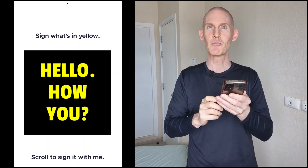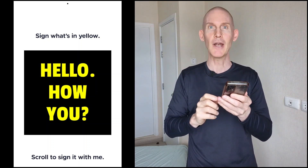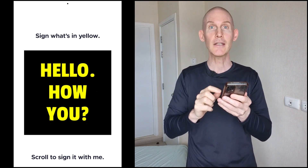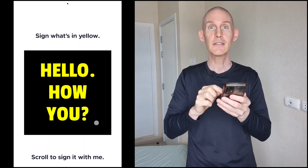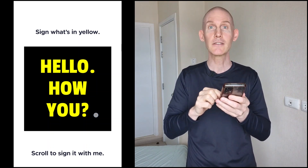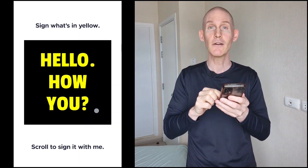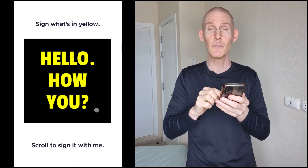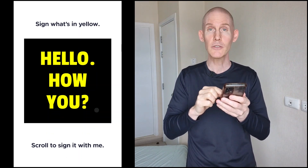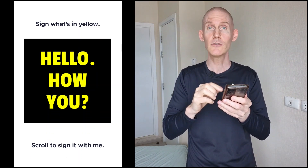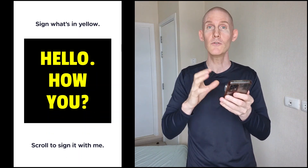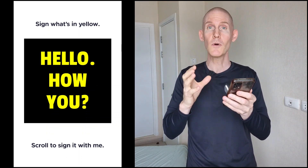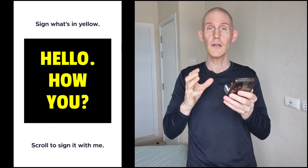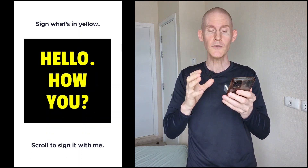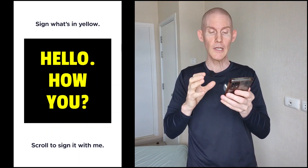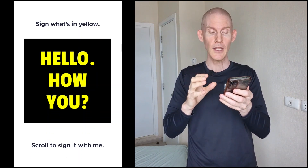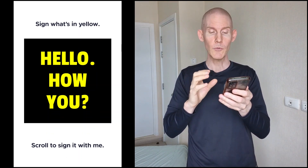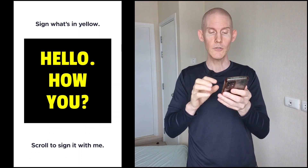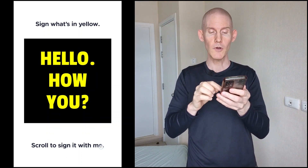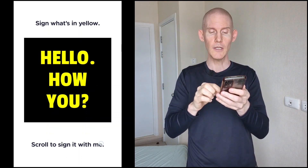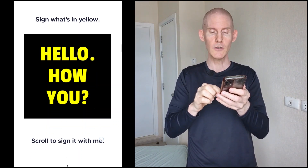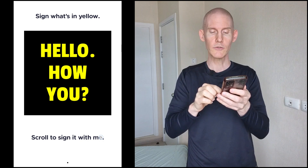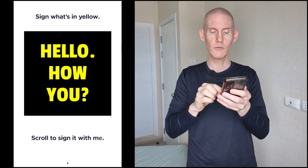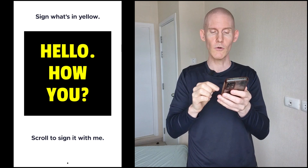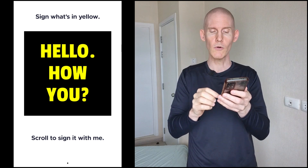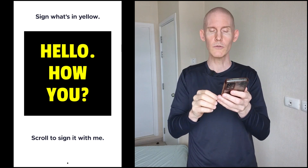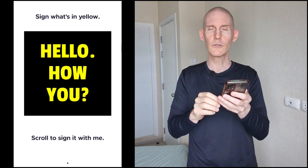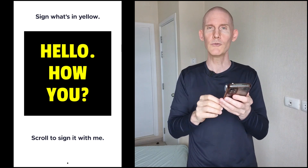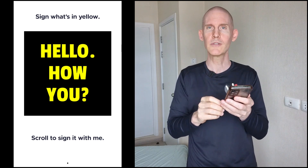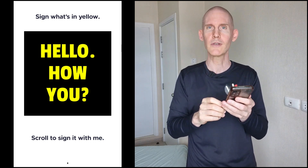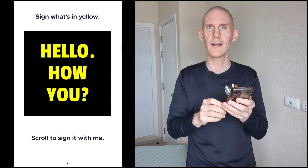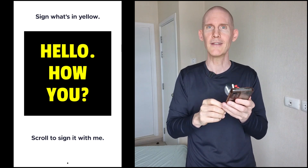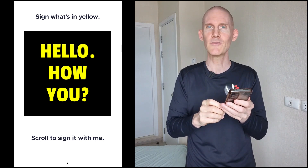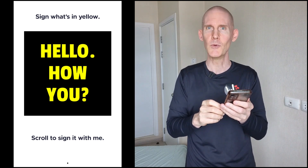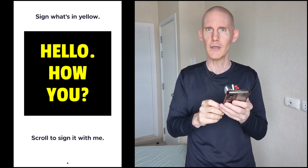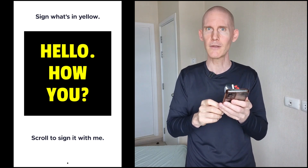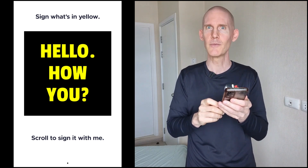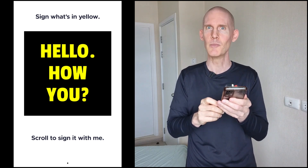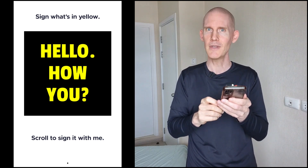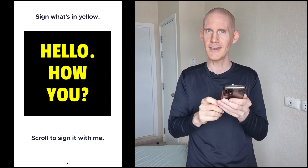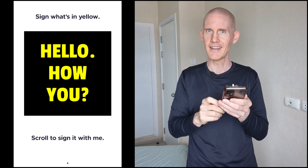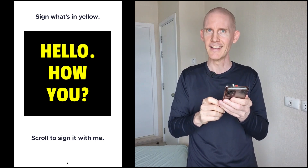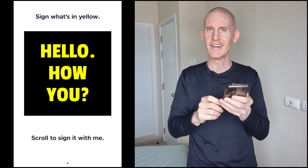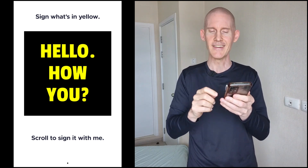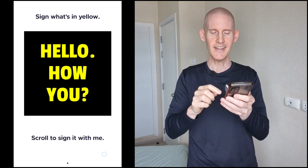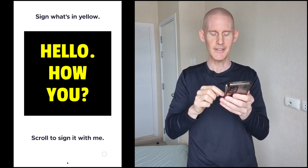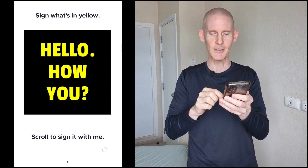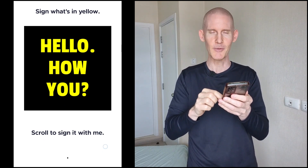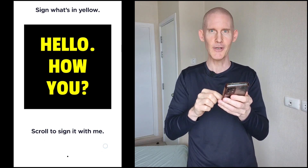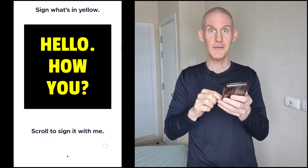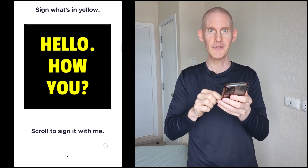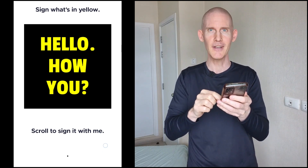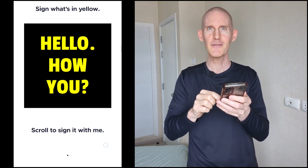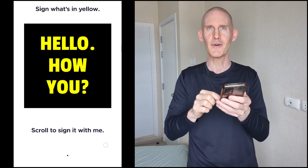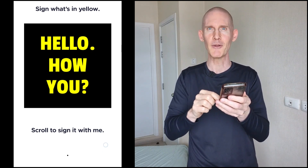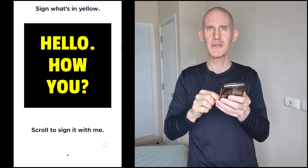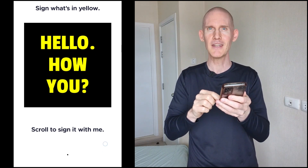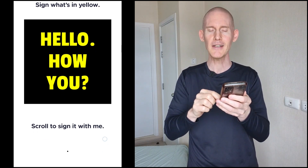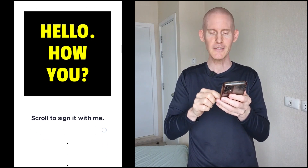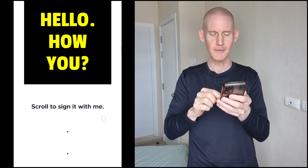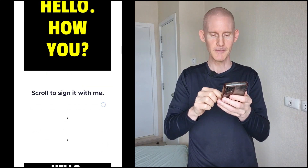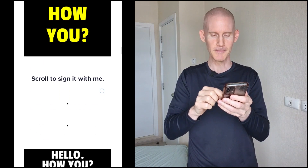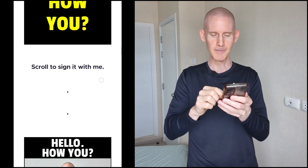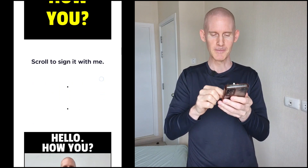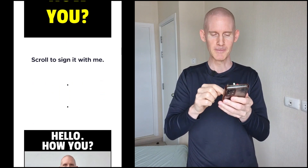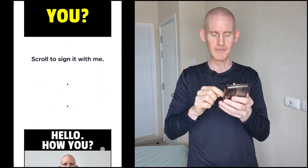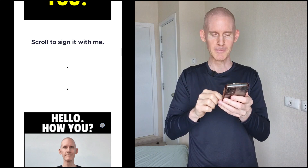Okay, so practice as much as you want, and when you're ready, you can scroll to sign it with me. Right, so here we go. Ready? Following the